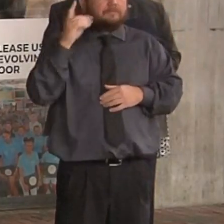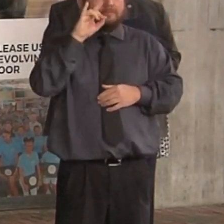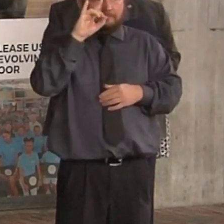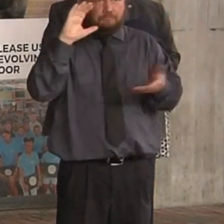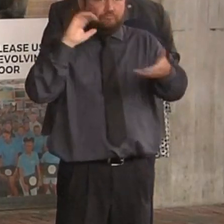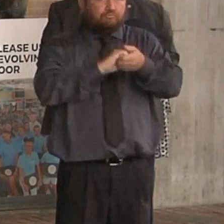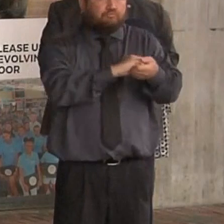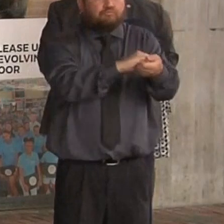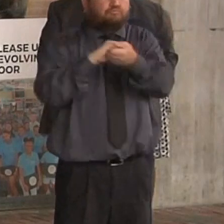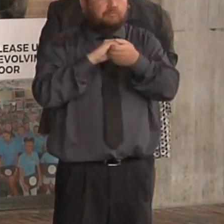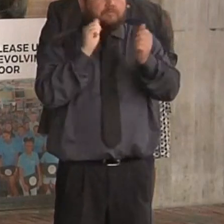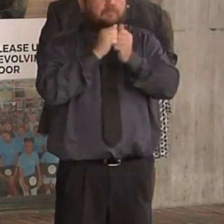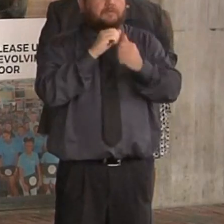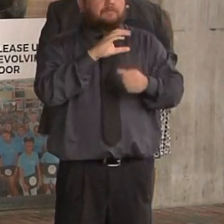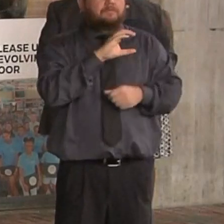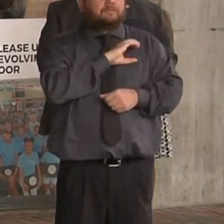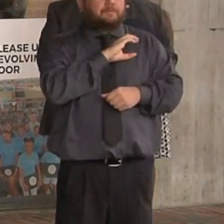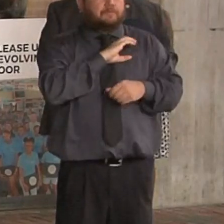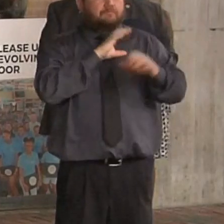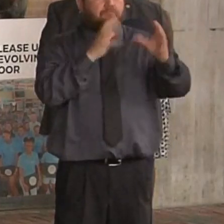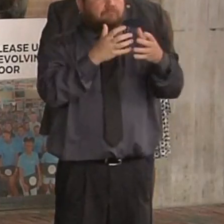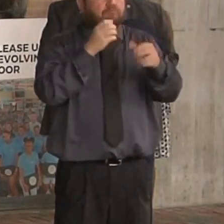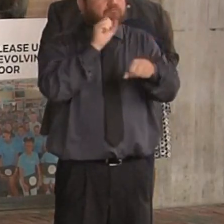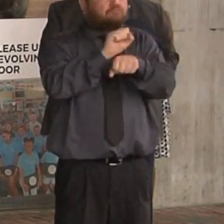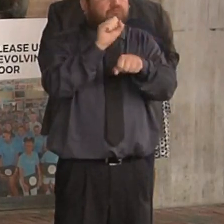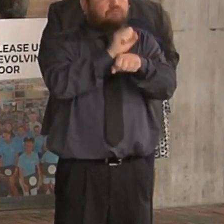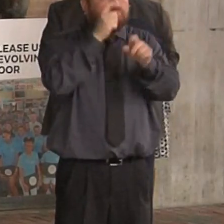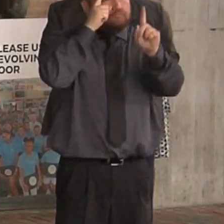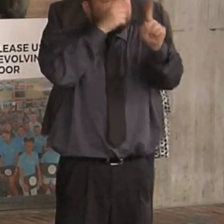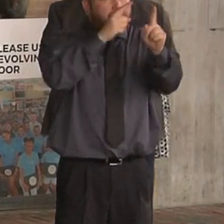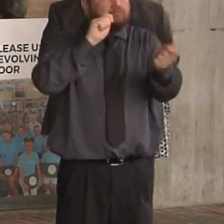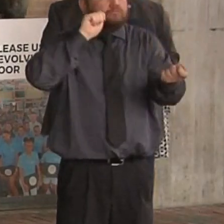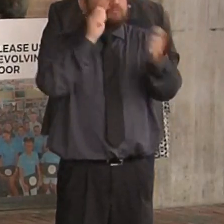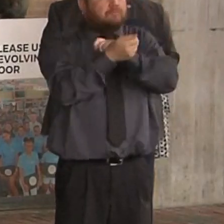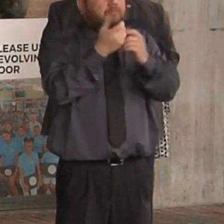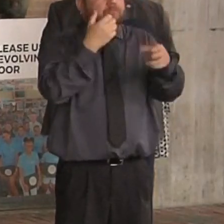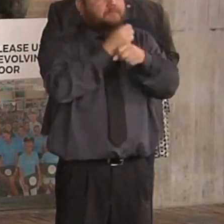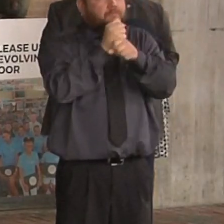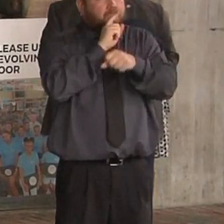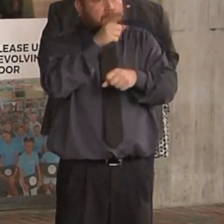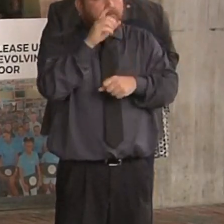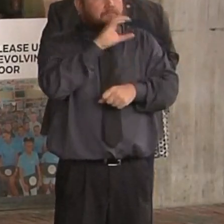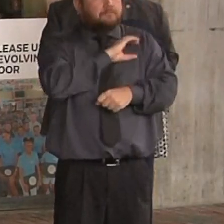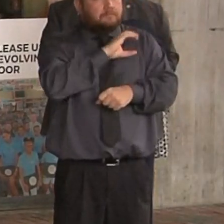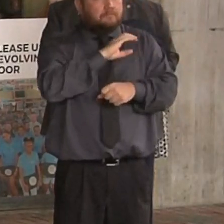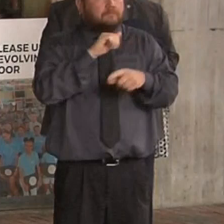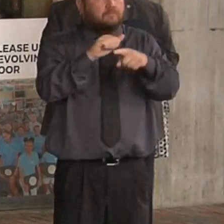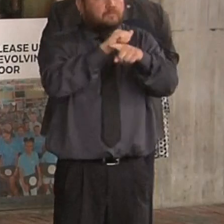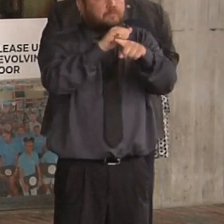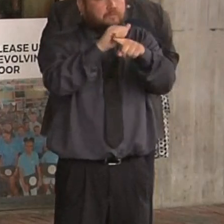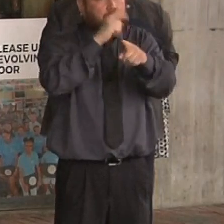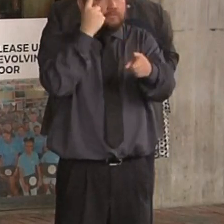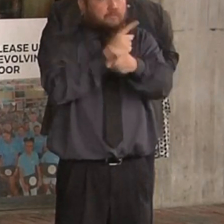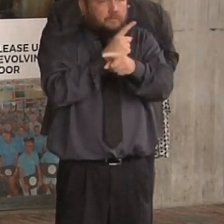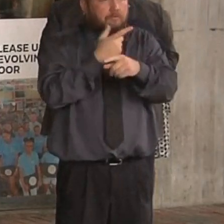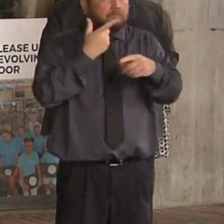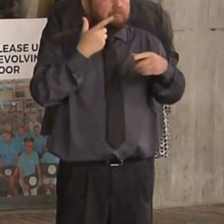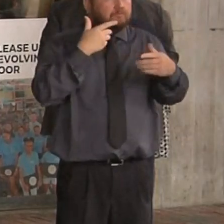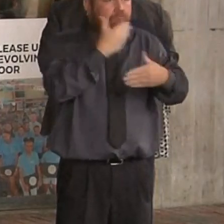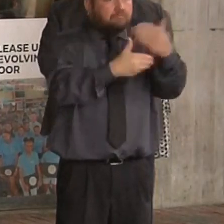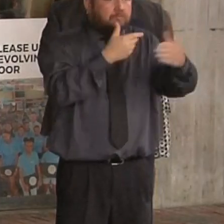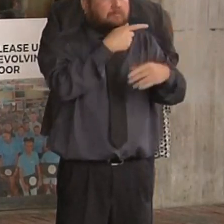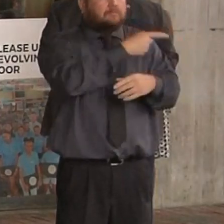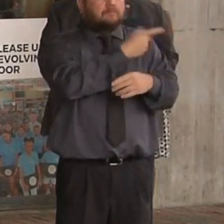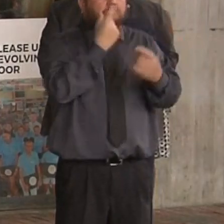training with de-escalation. And I think that the results are in the numbers that I mentioned here earlier. complaints against police officers are down, arrests are down, crime is